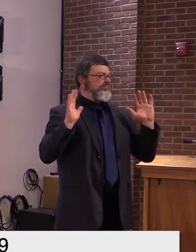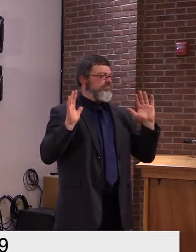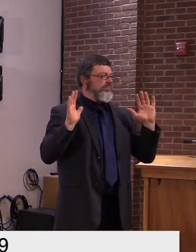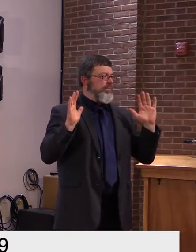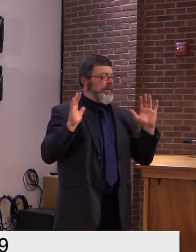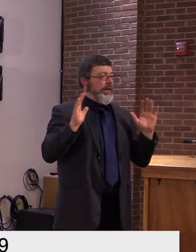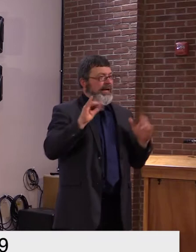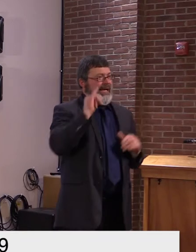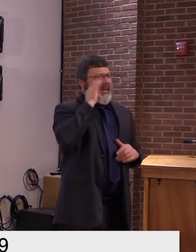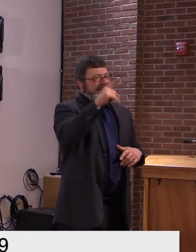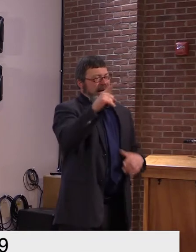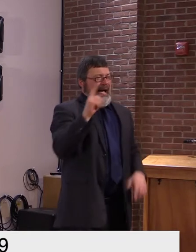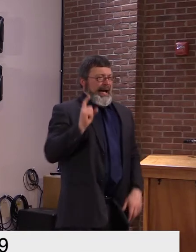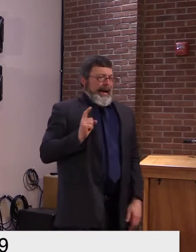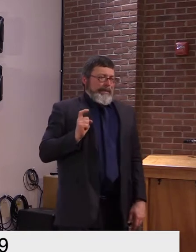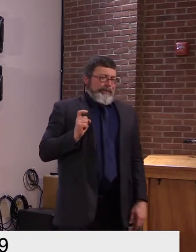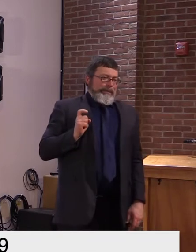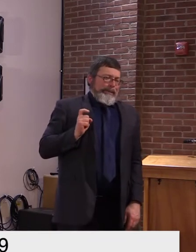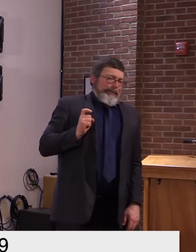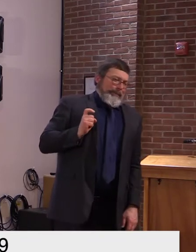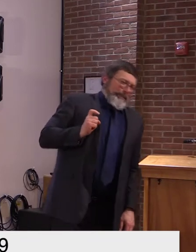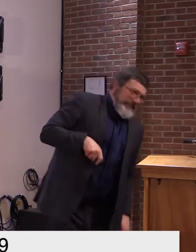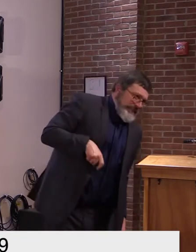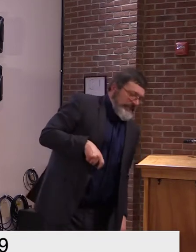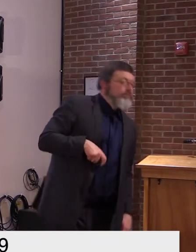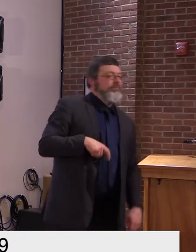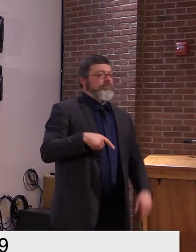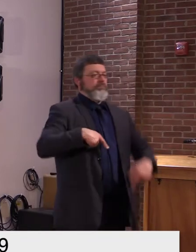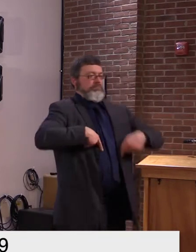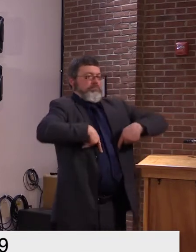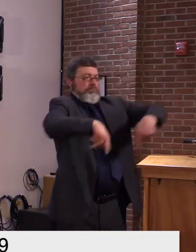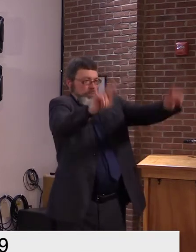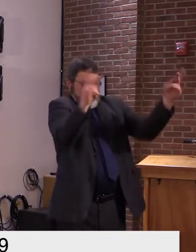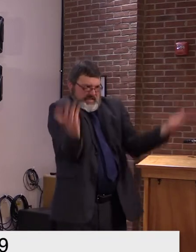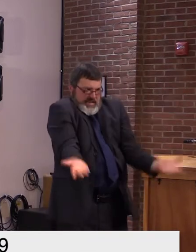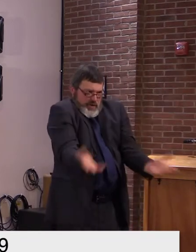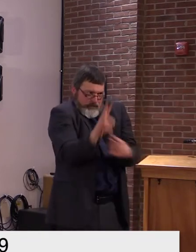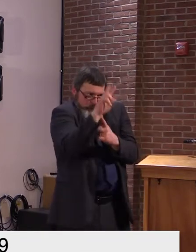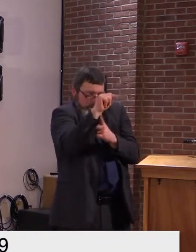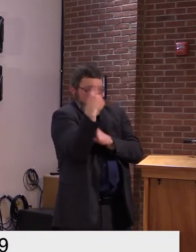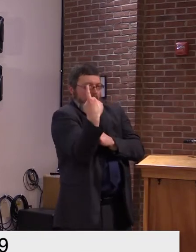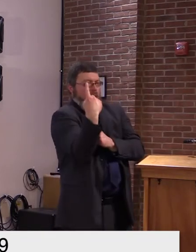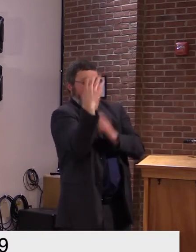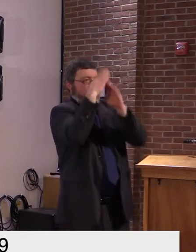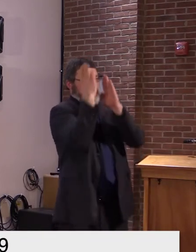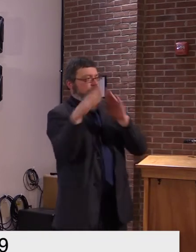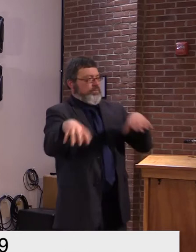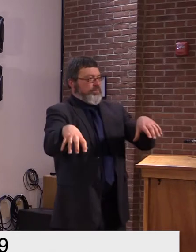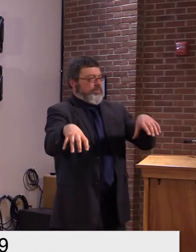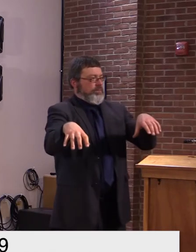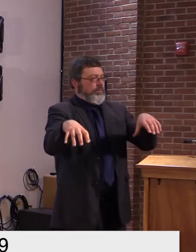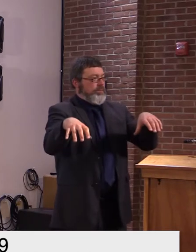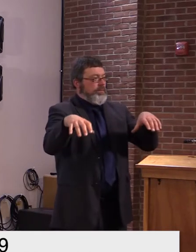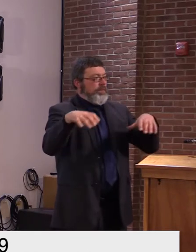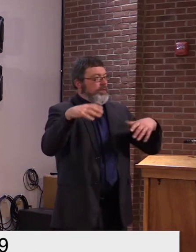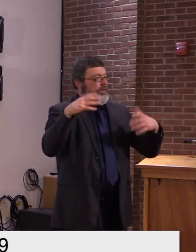household, remember there are always ways to keep it safe. Keep it as small as